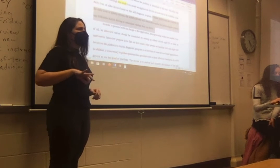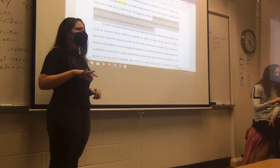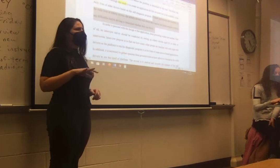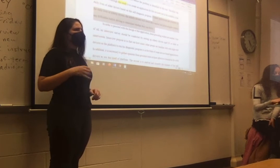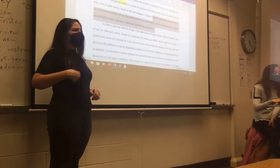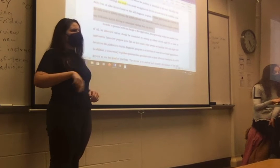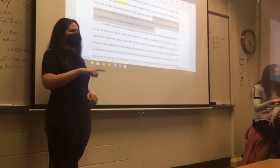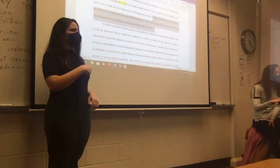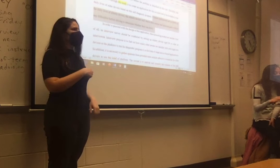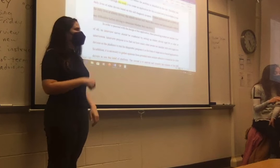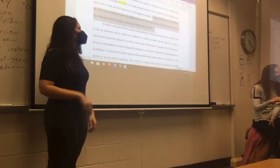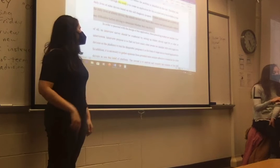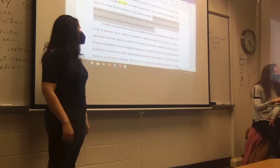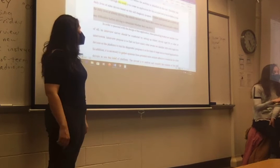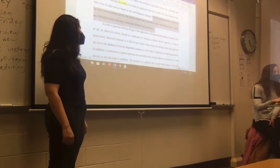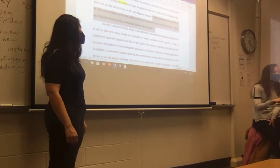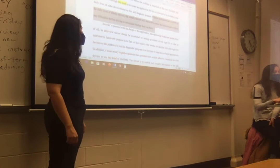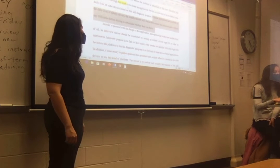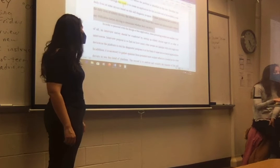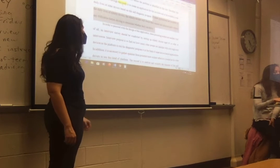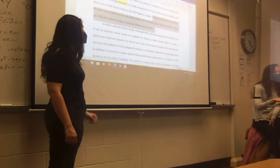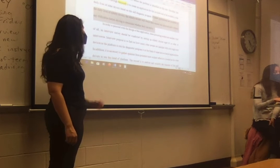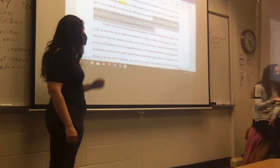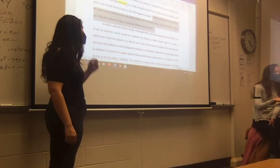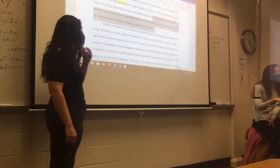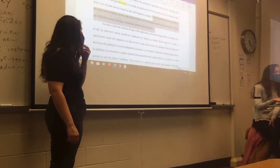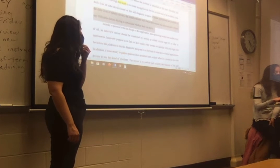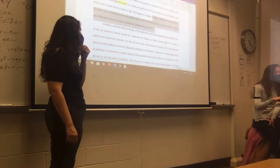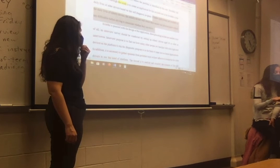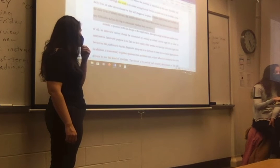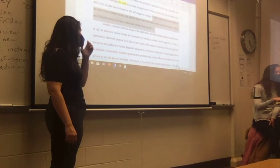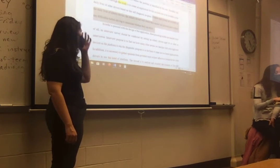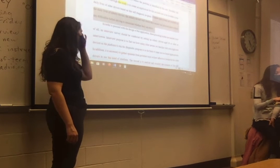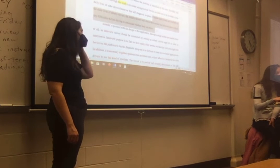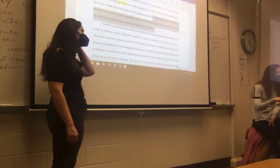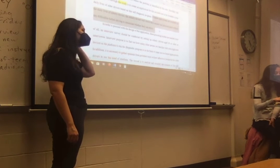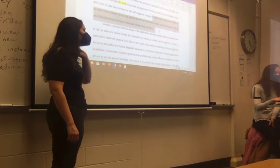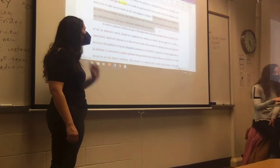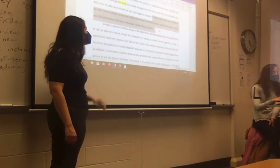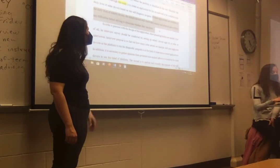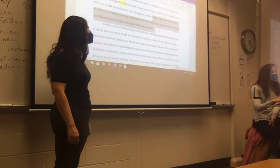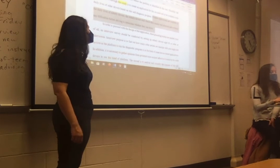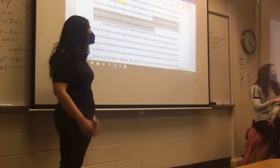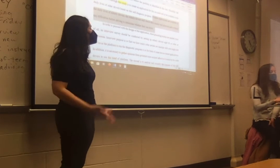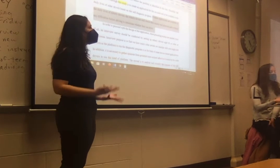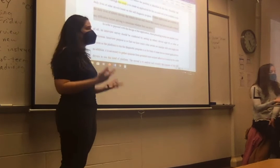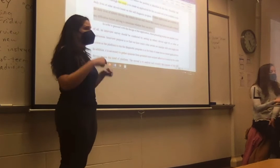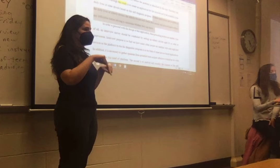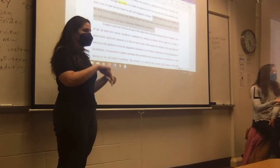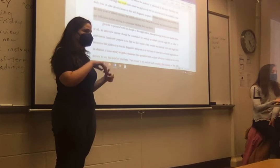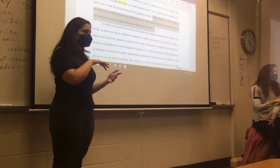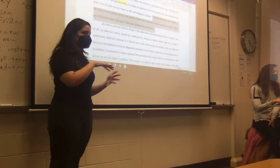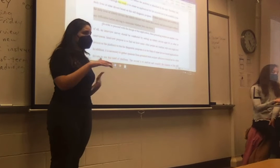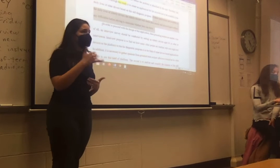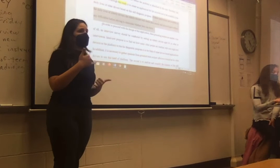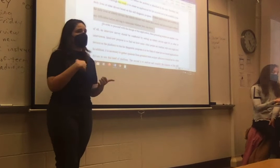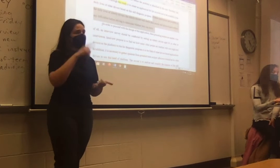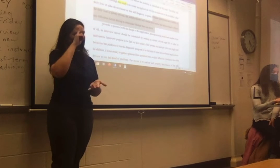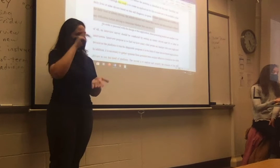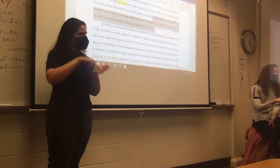So the purpose, right? Basically, we have the study, the purpose of the study, and now